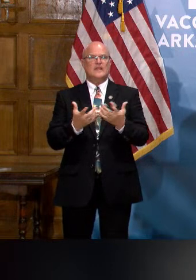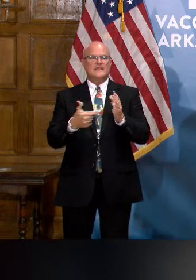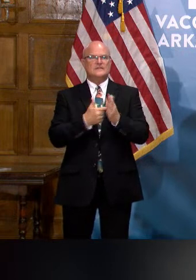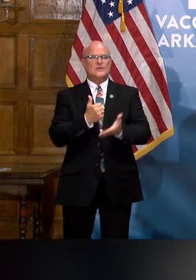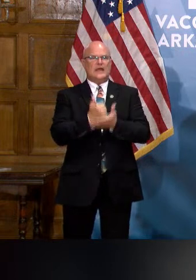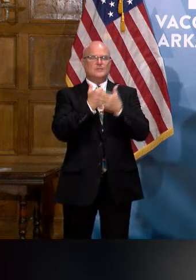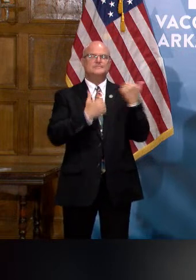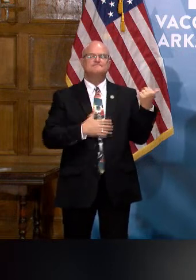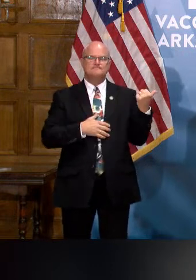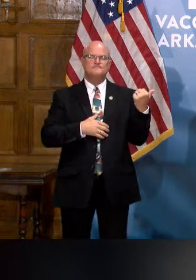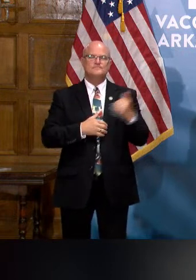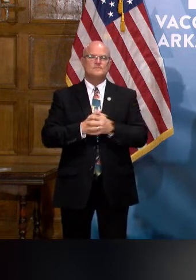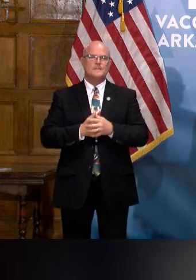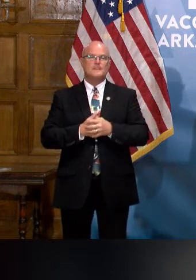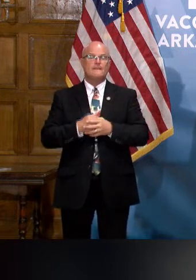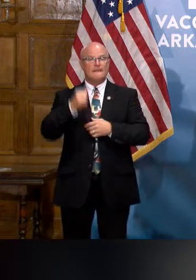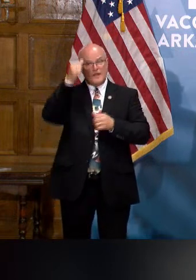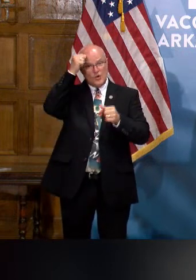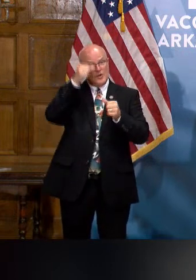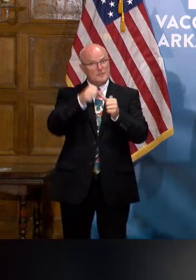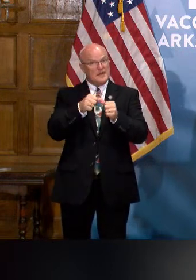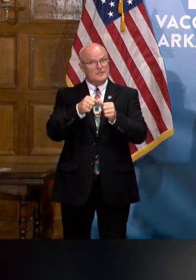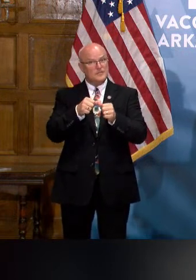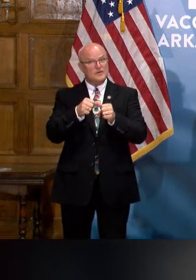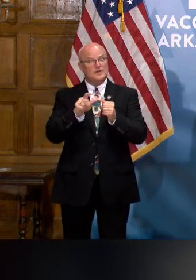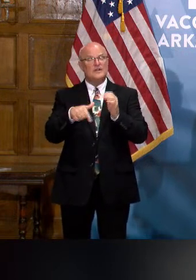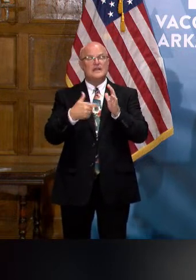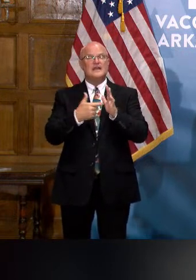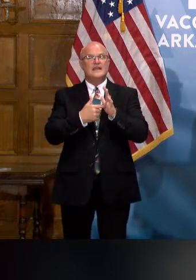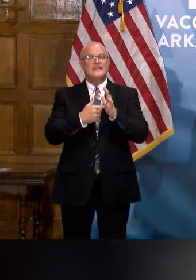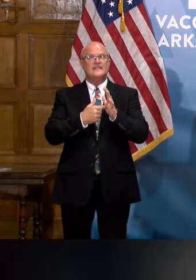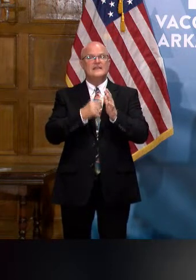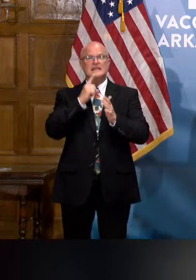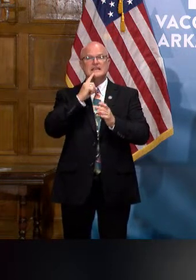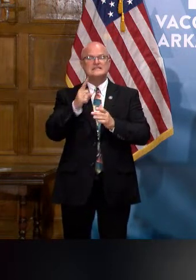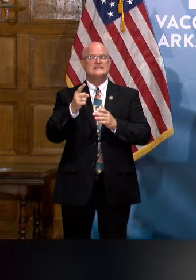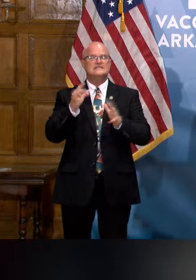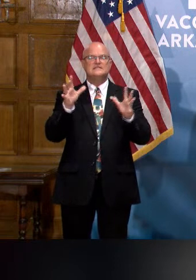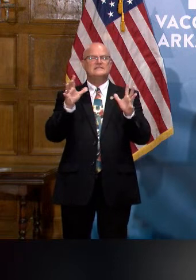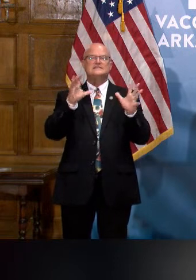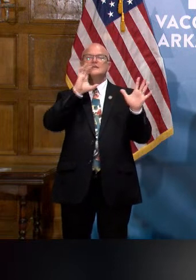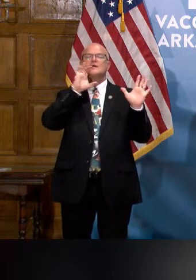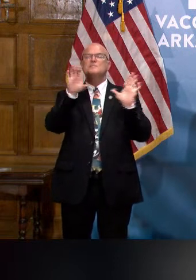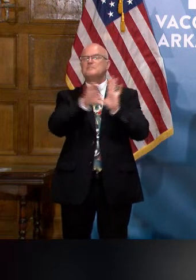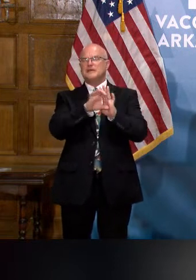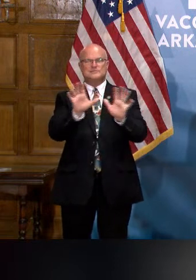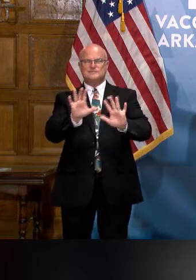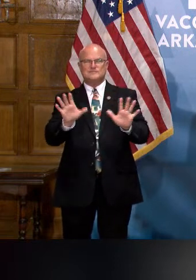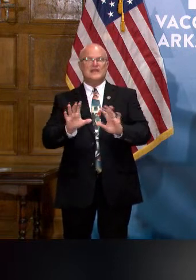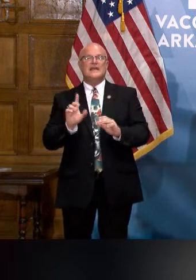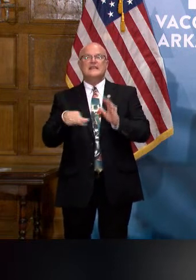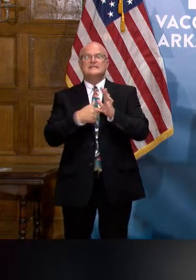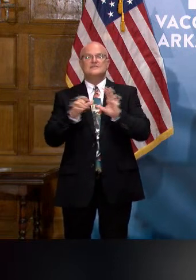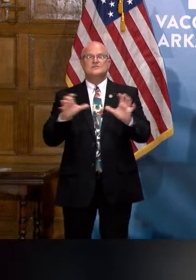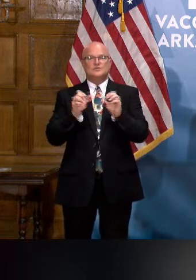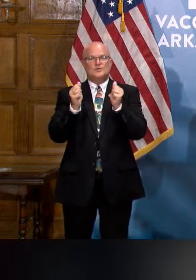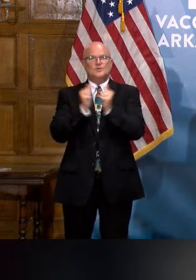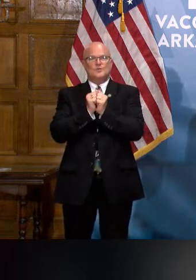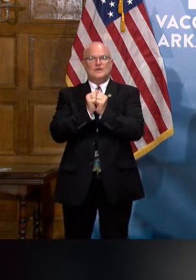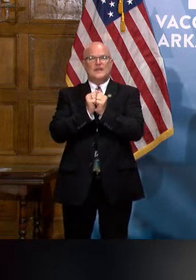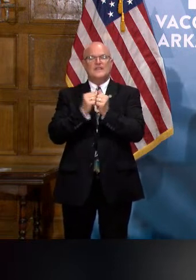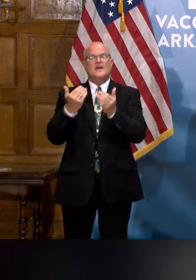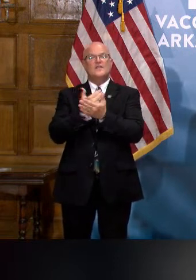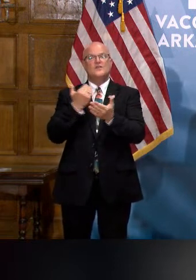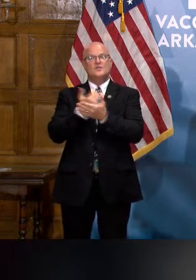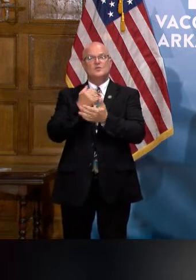will help. So keep in mind that this is hypothetical, and it has to do with the